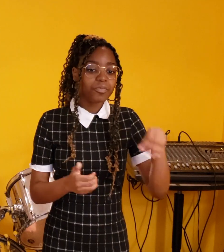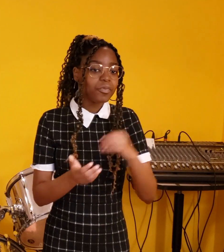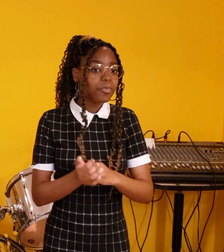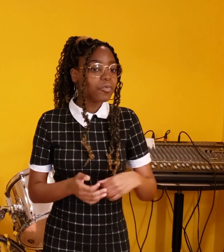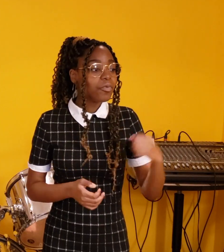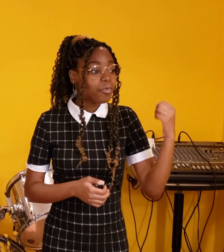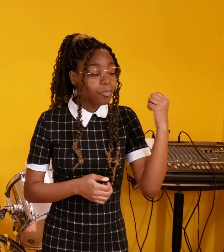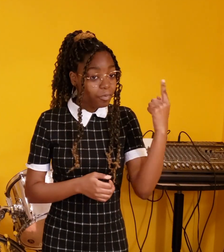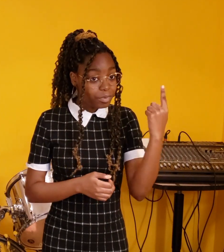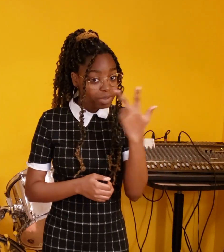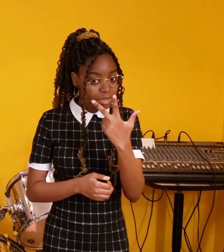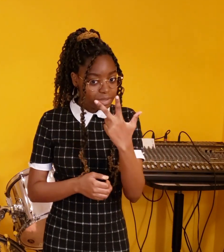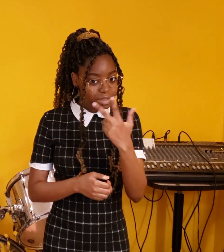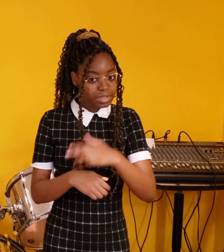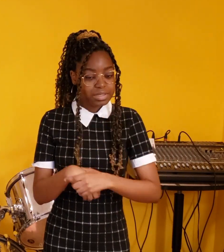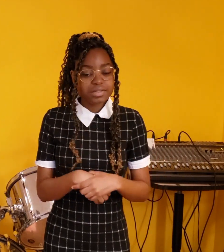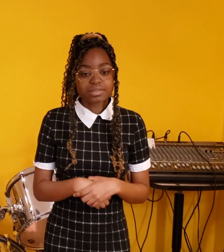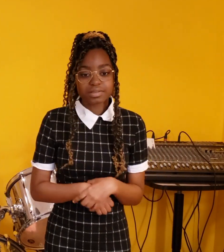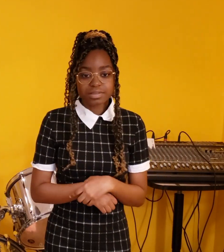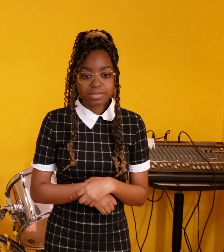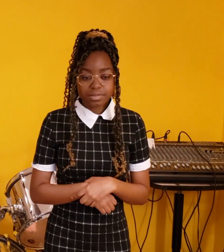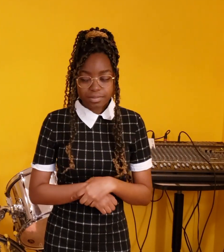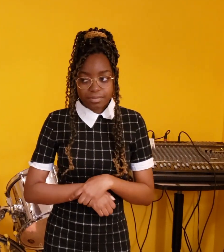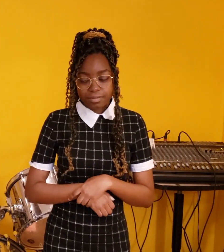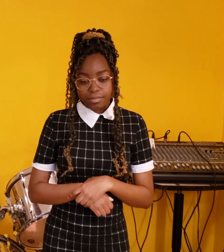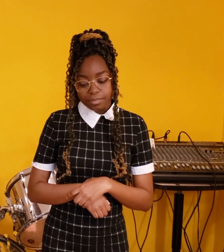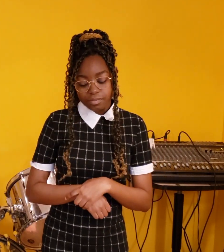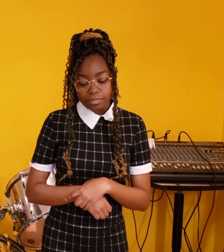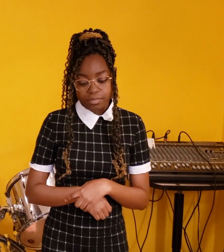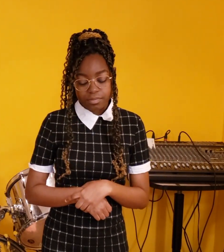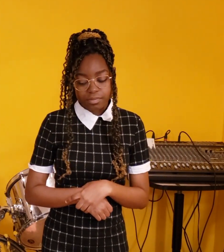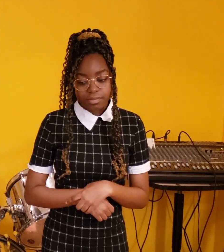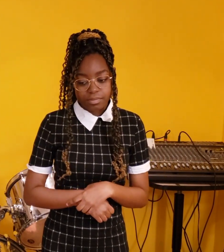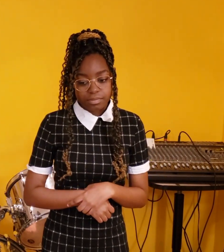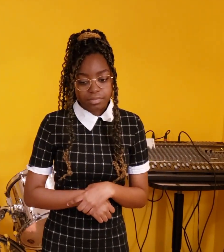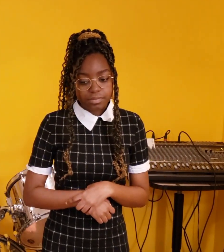The promise, the covenant. Turn with me to Titus. Titus chapter